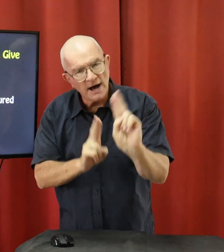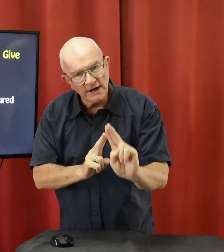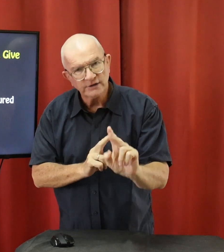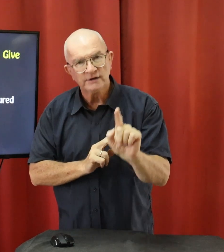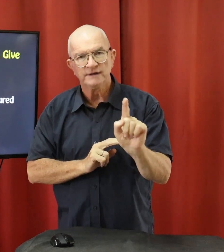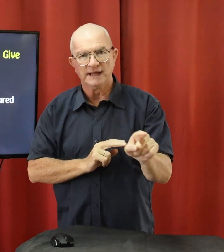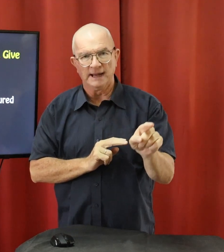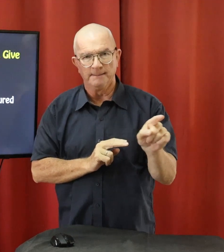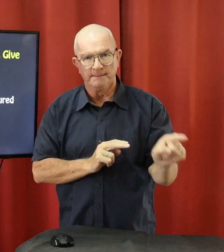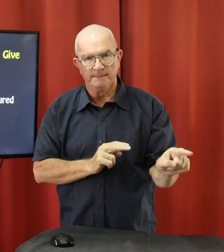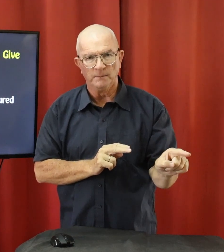be honored.